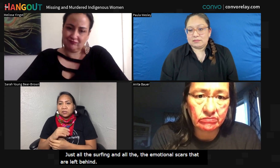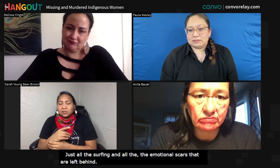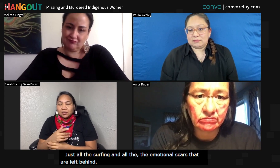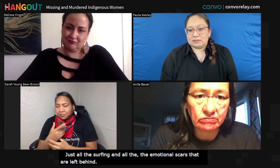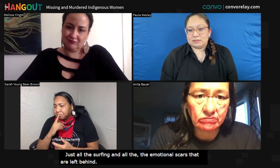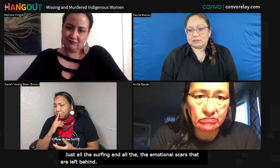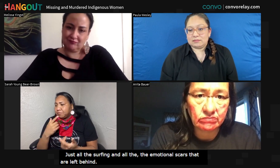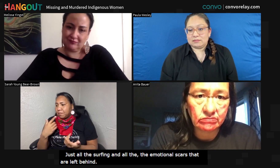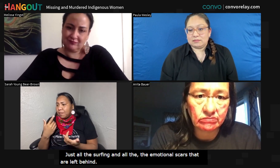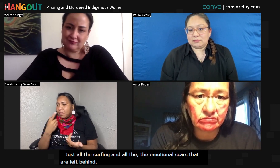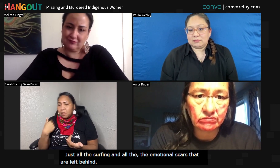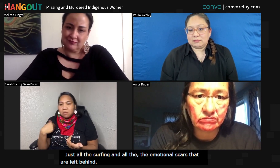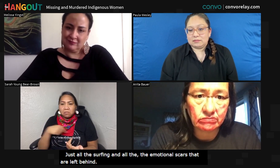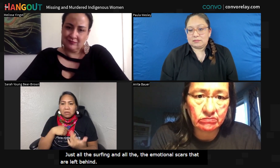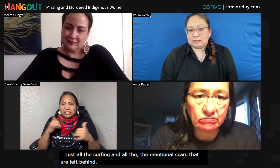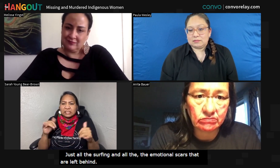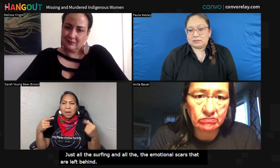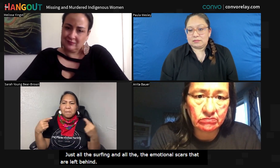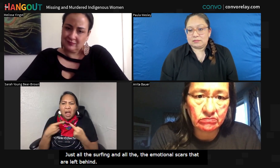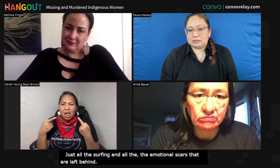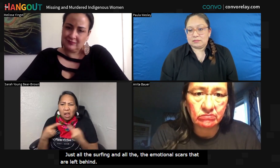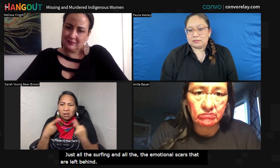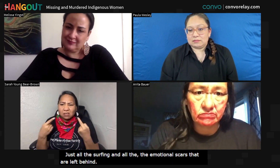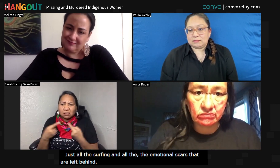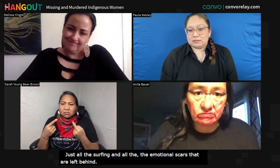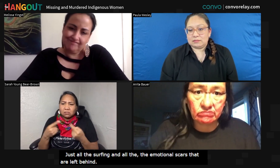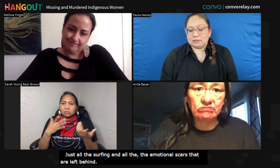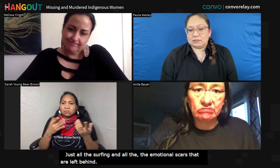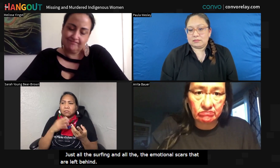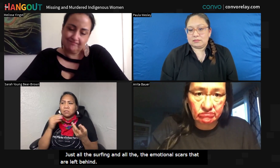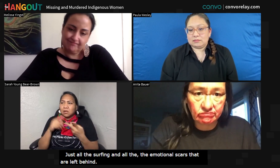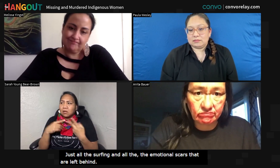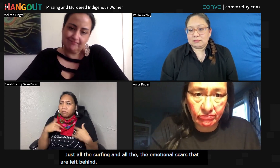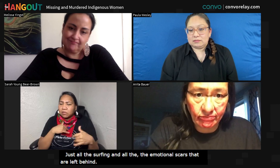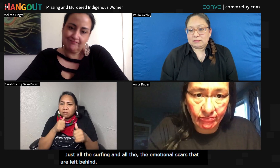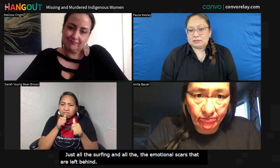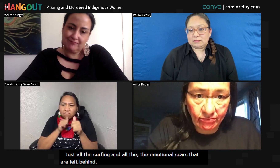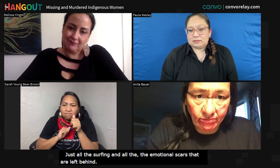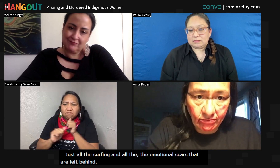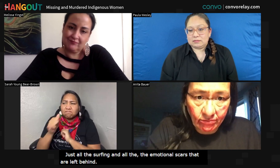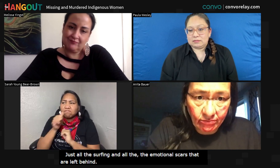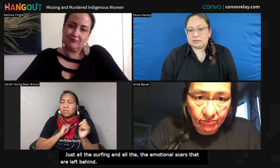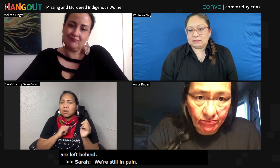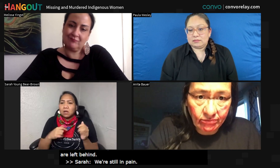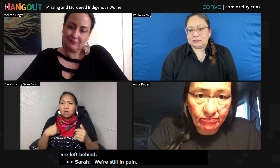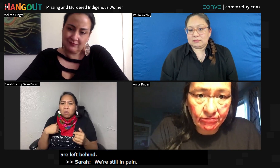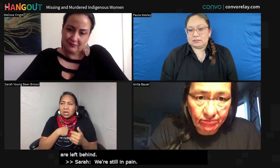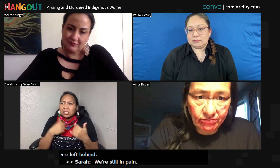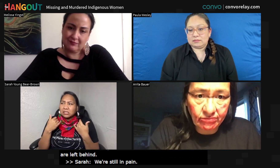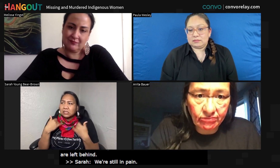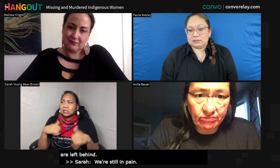Go ahead. This is Sarah. We're still in pain. We are still